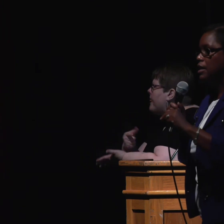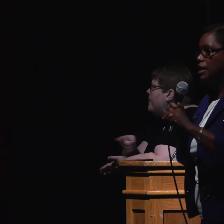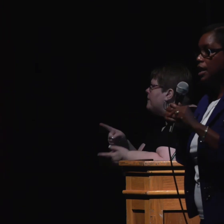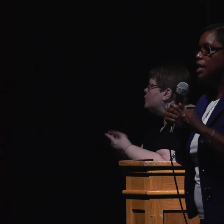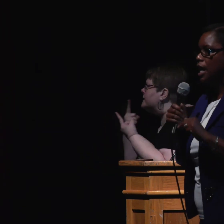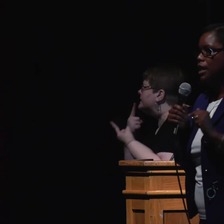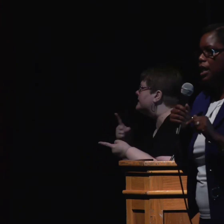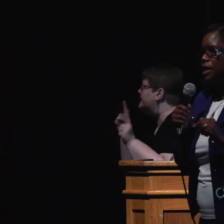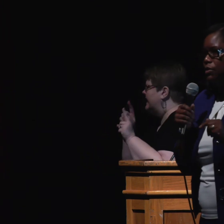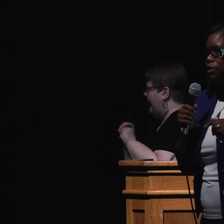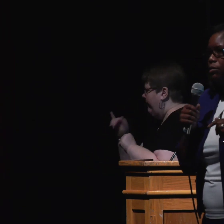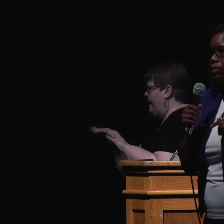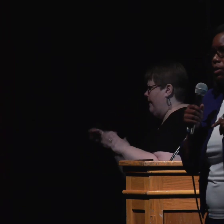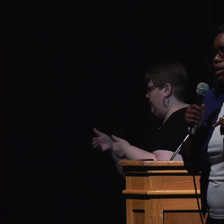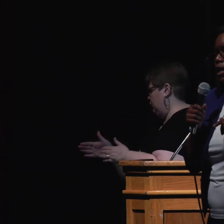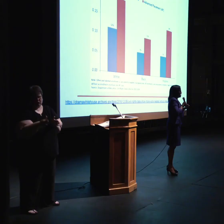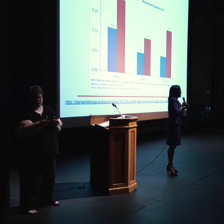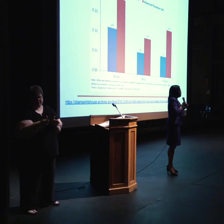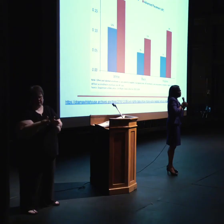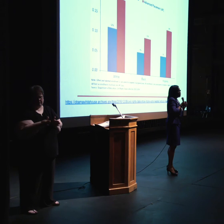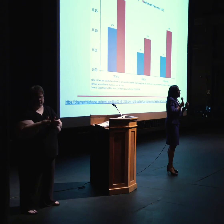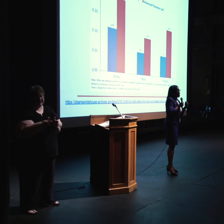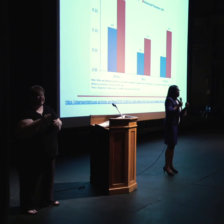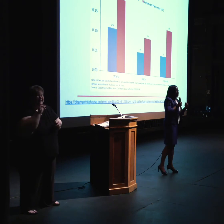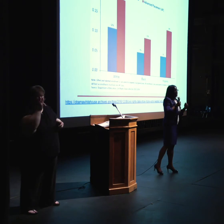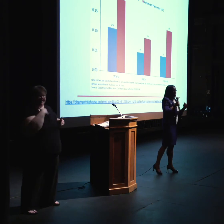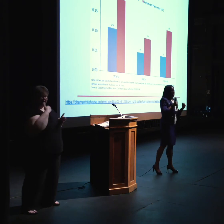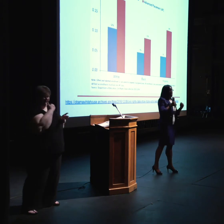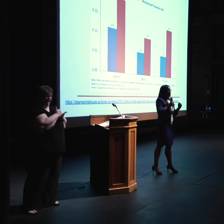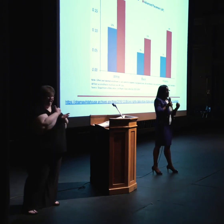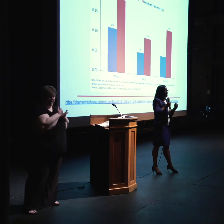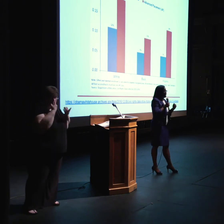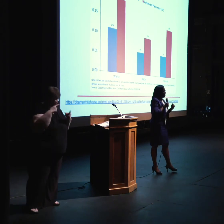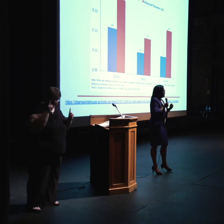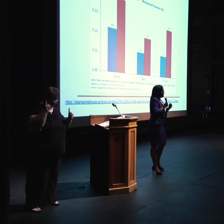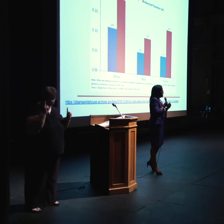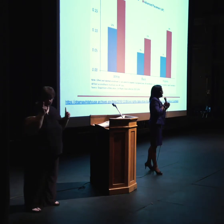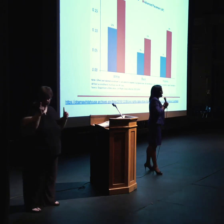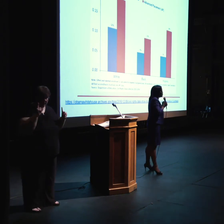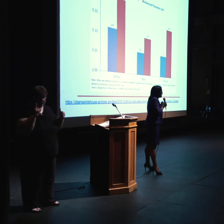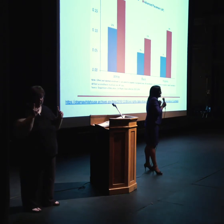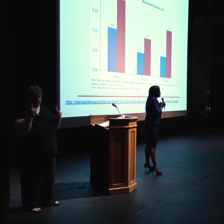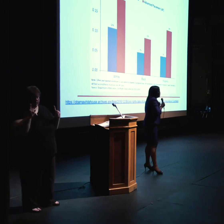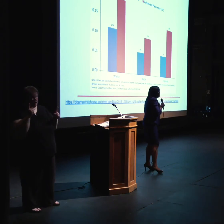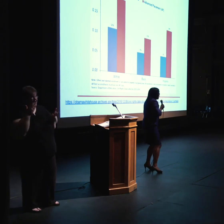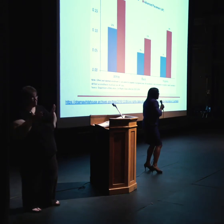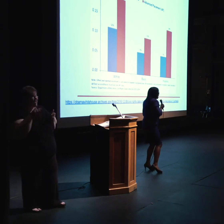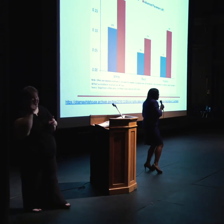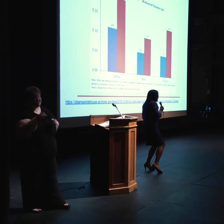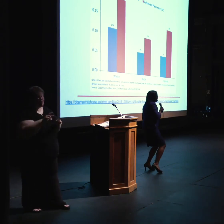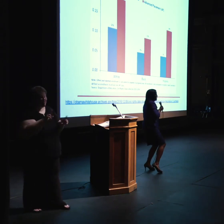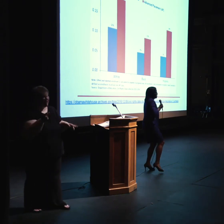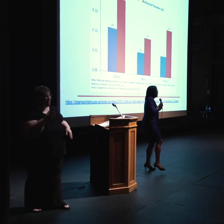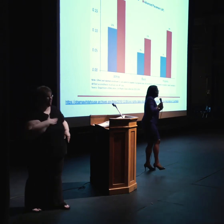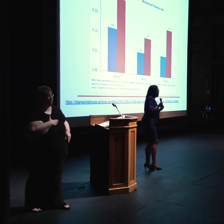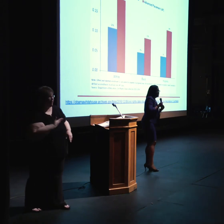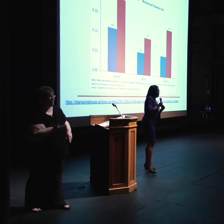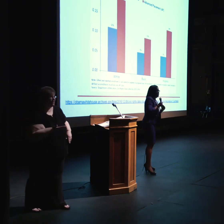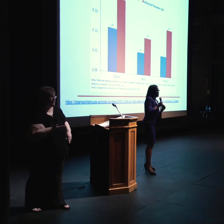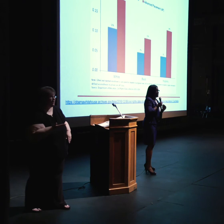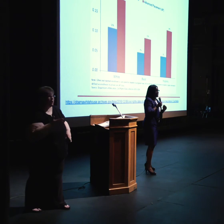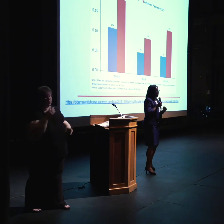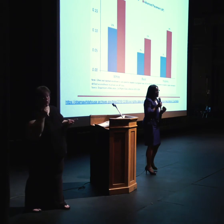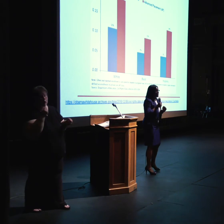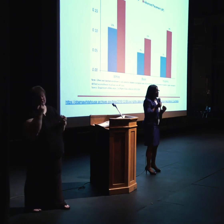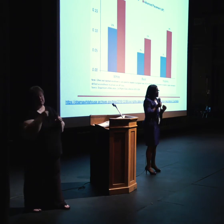succeed in that classroom. And if I'm going to help succeed, I might have to be ready and willing to